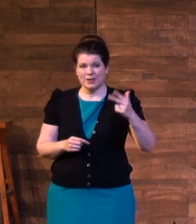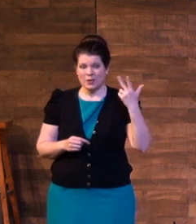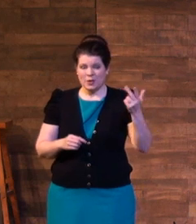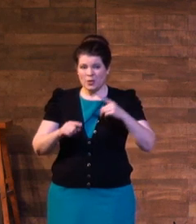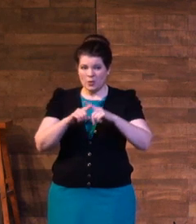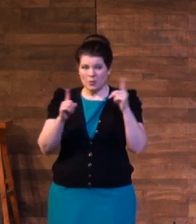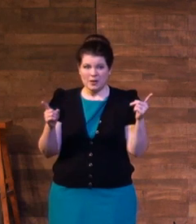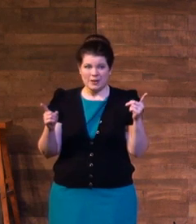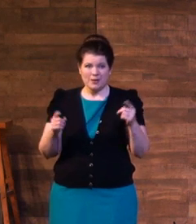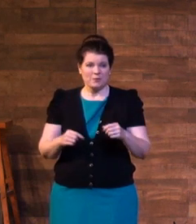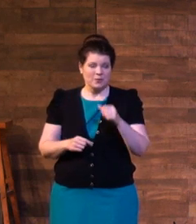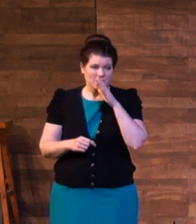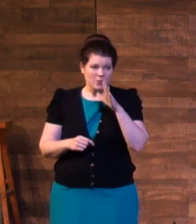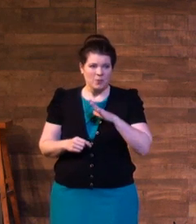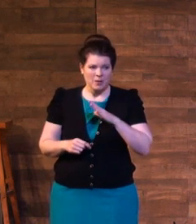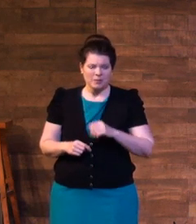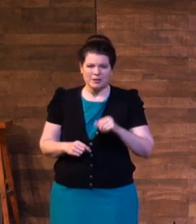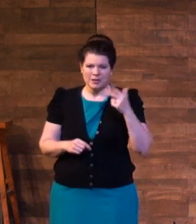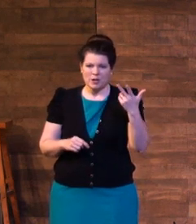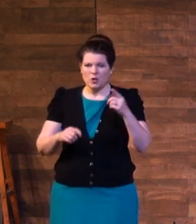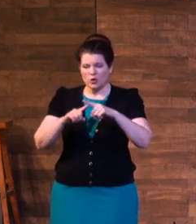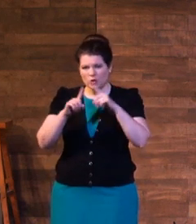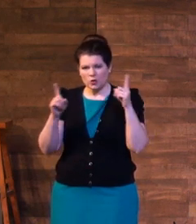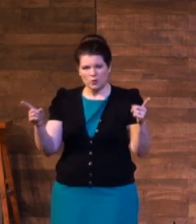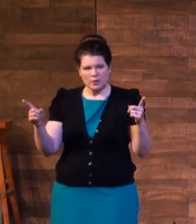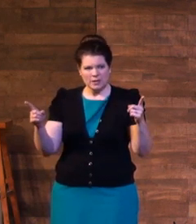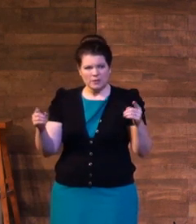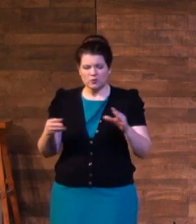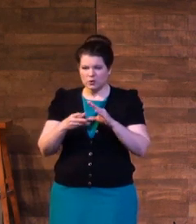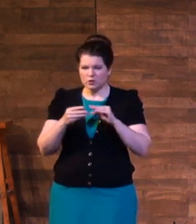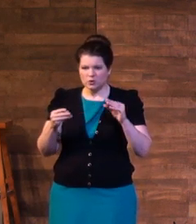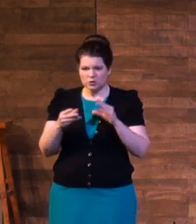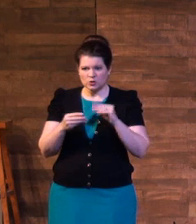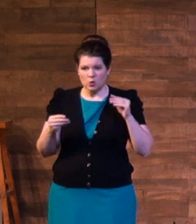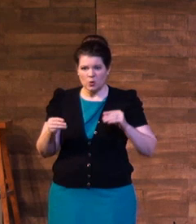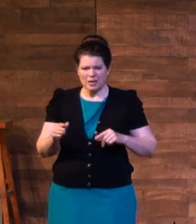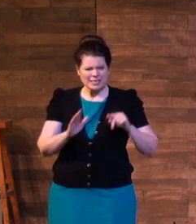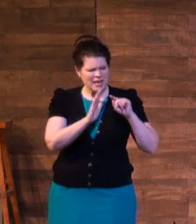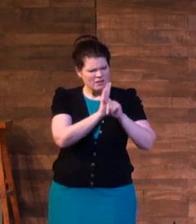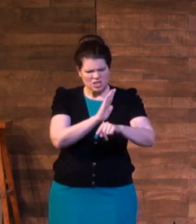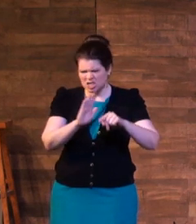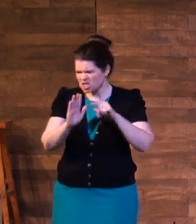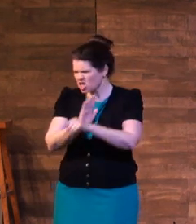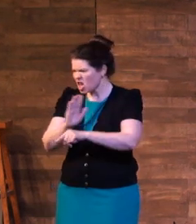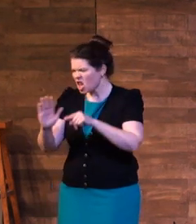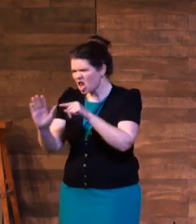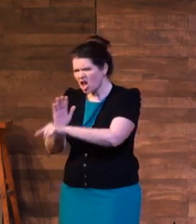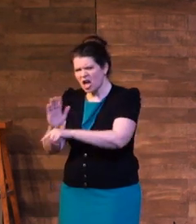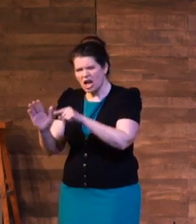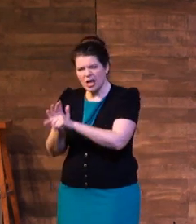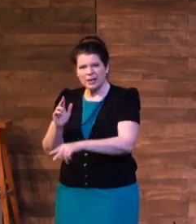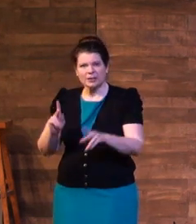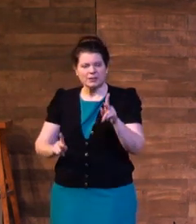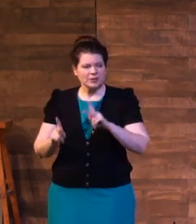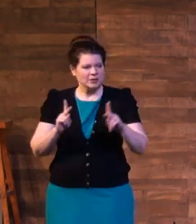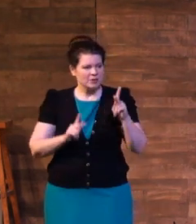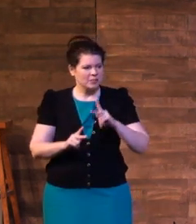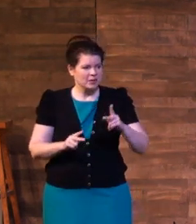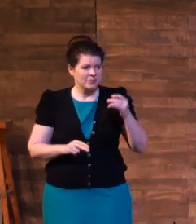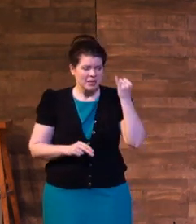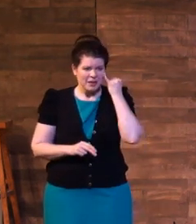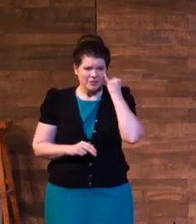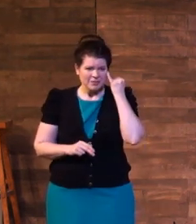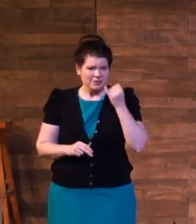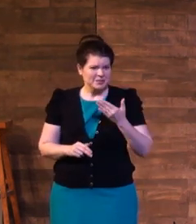3 different acts, or 3 different women, 3 different instances of mass slaughter of people. If there's anything redeeming about